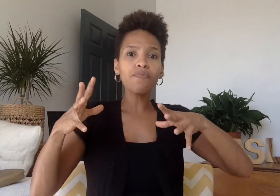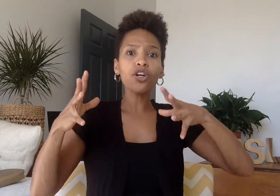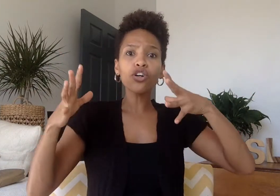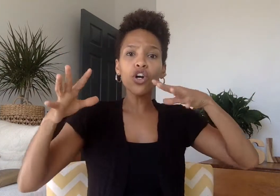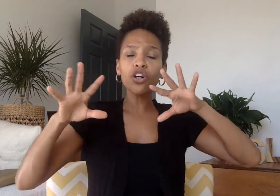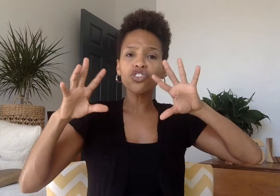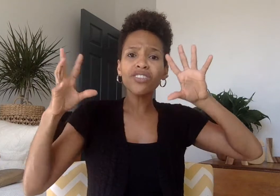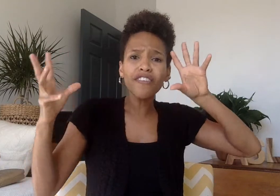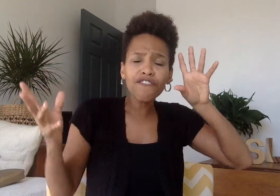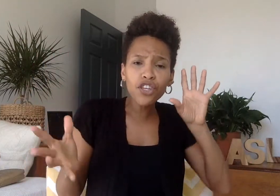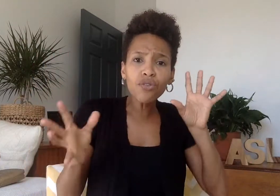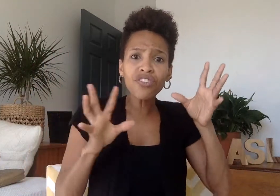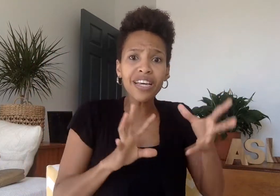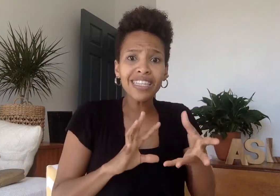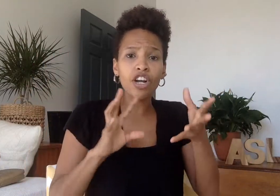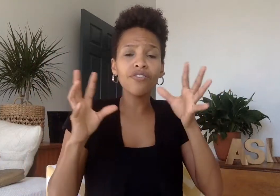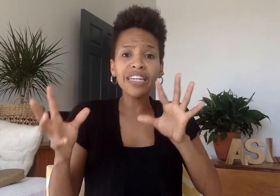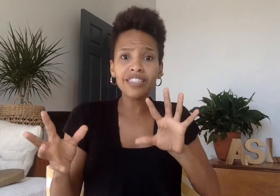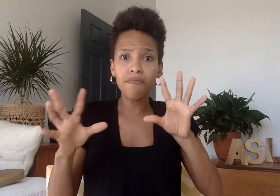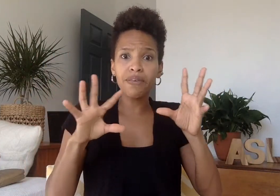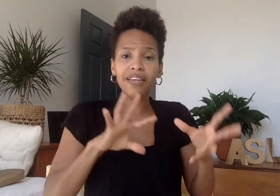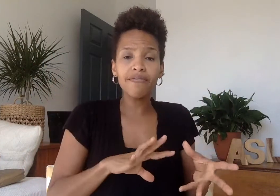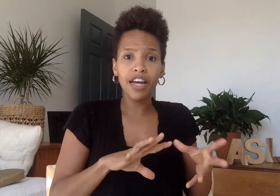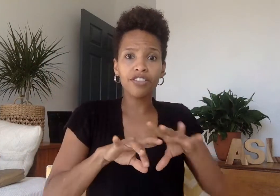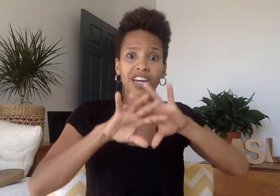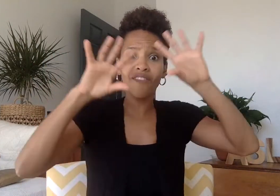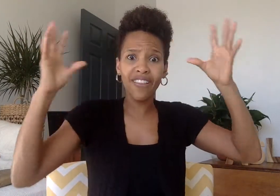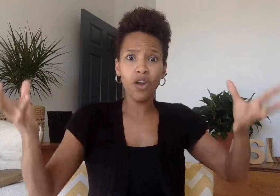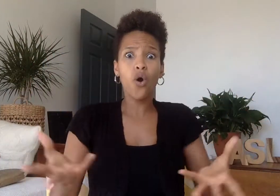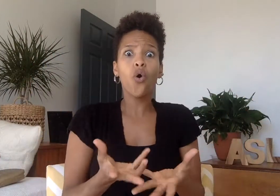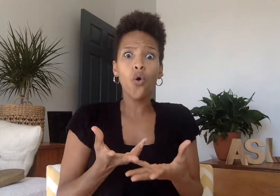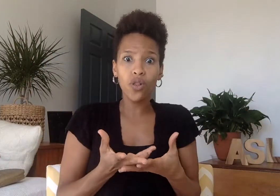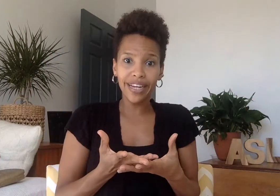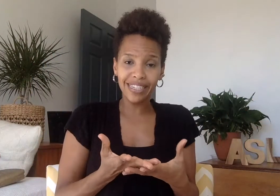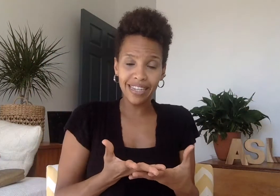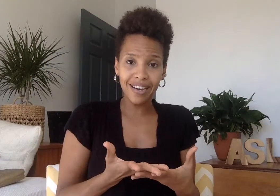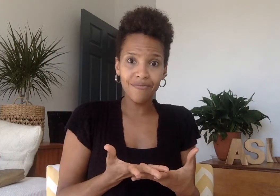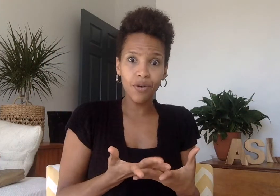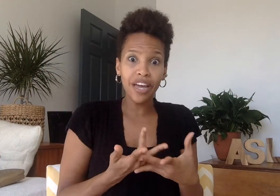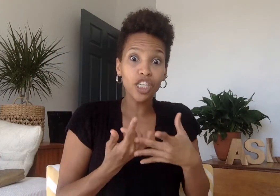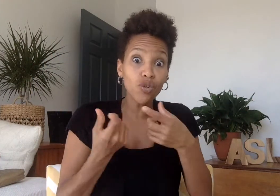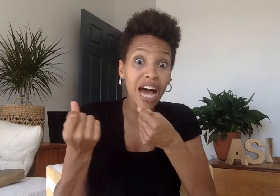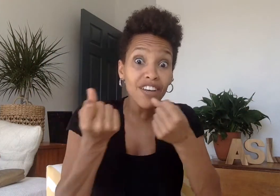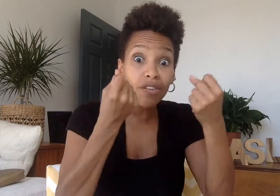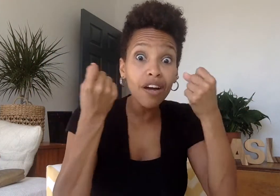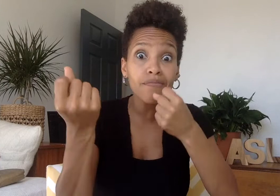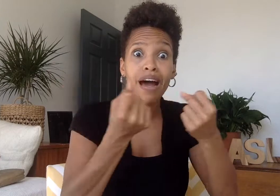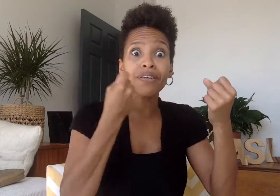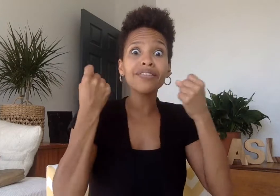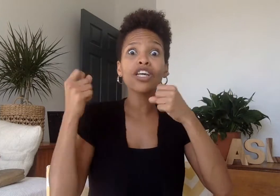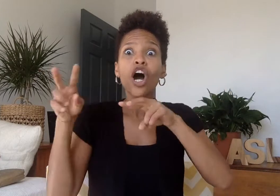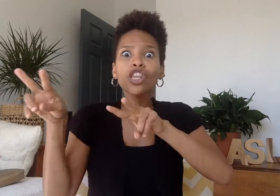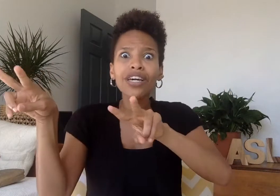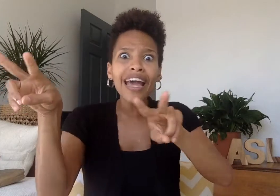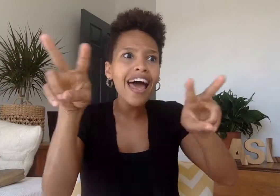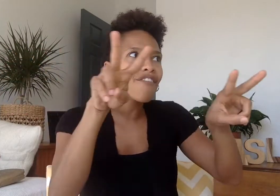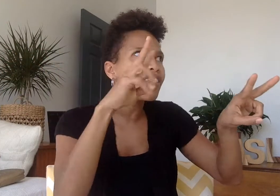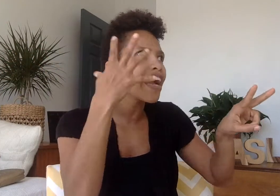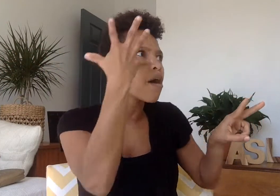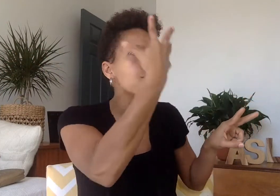there are just a few things that are needed to be in there to convey that whole idea. Okay, driving around the mountains, looking at everything, how